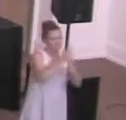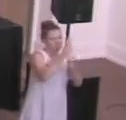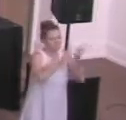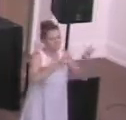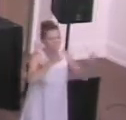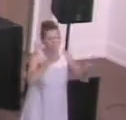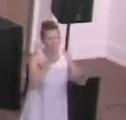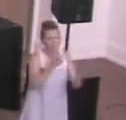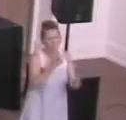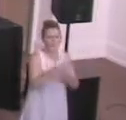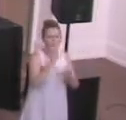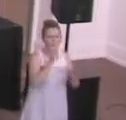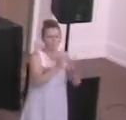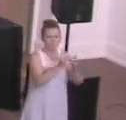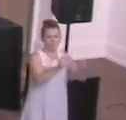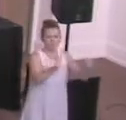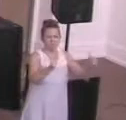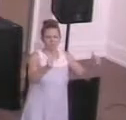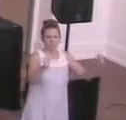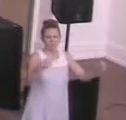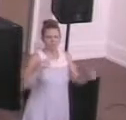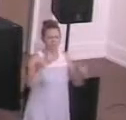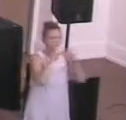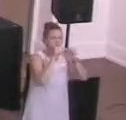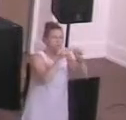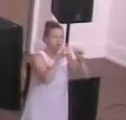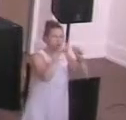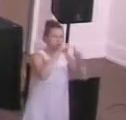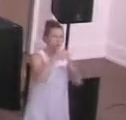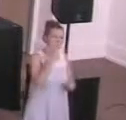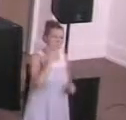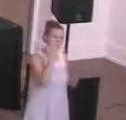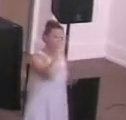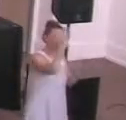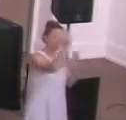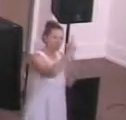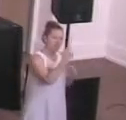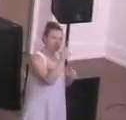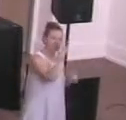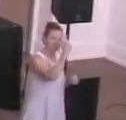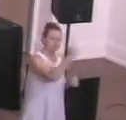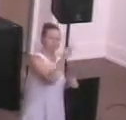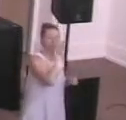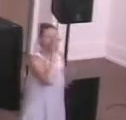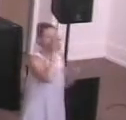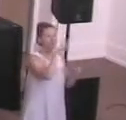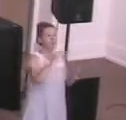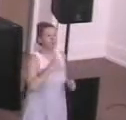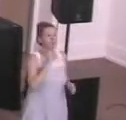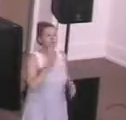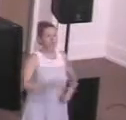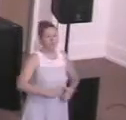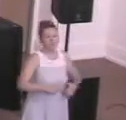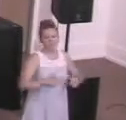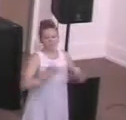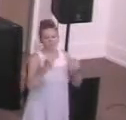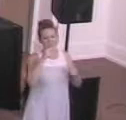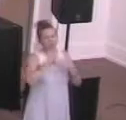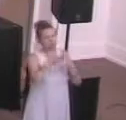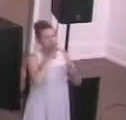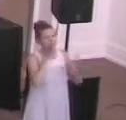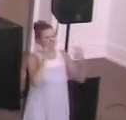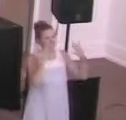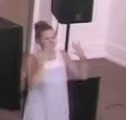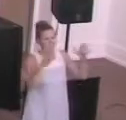pay. I'm pressing on till I see your face, and I will live that your will be